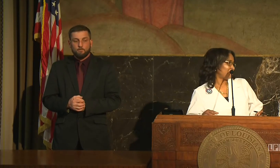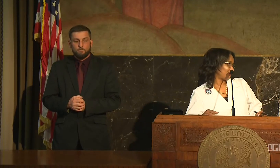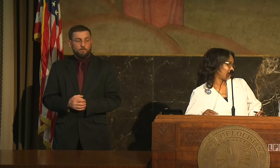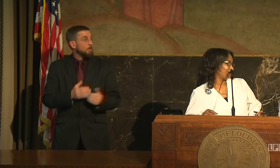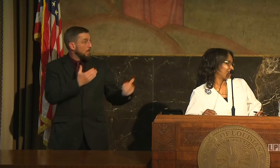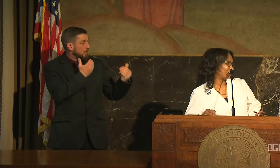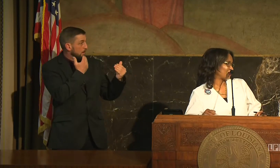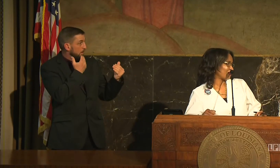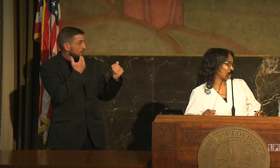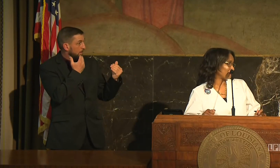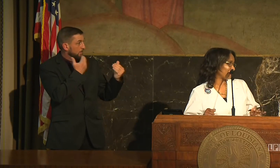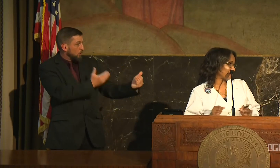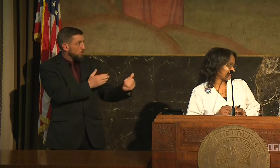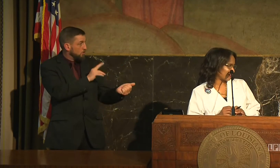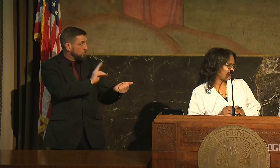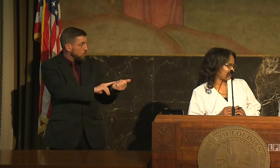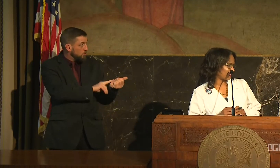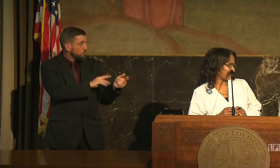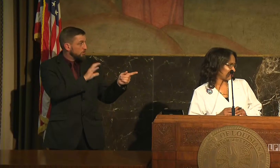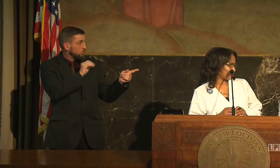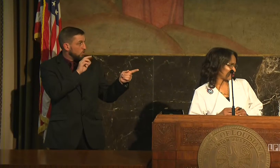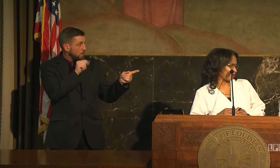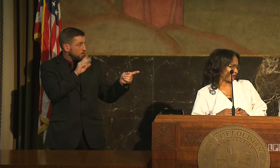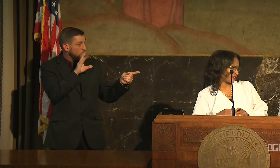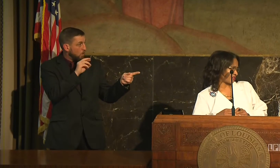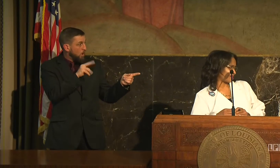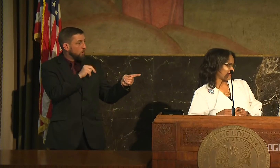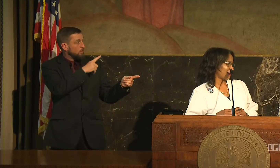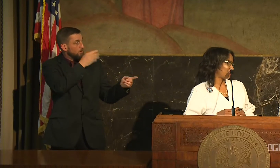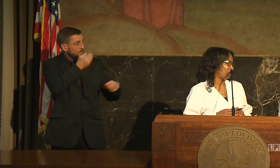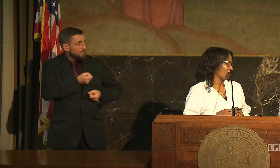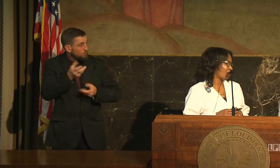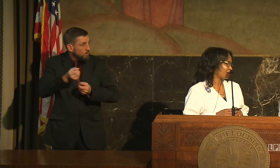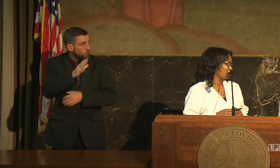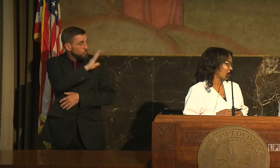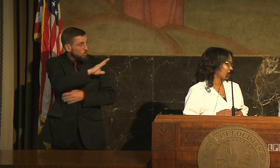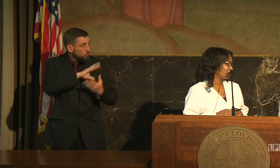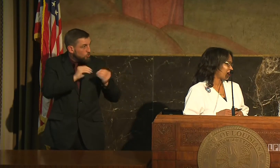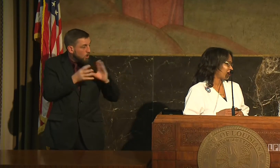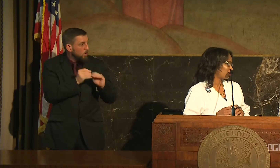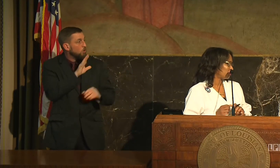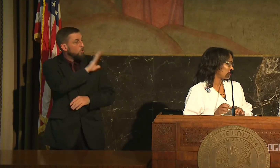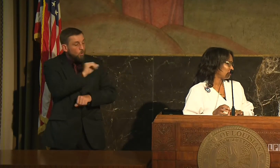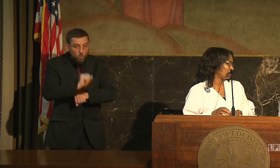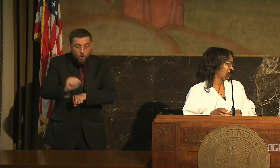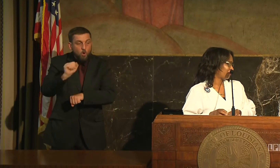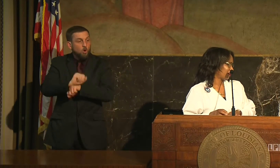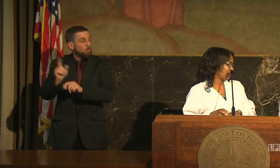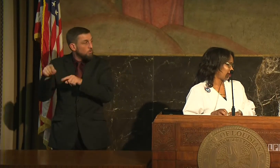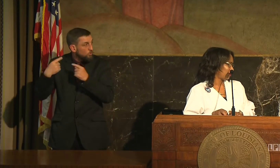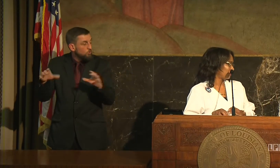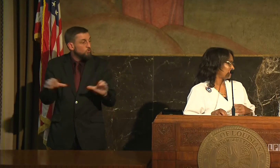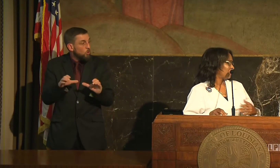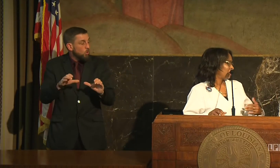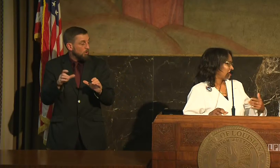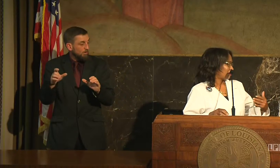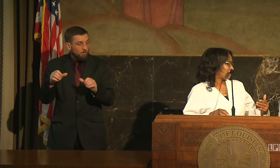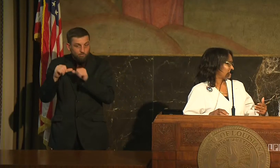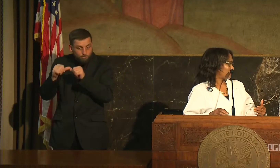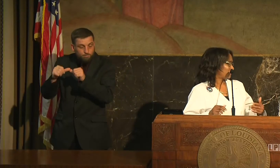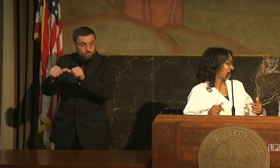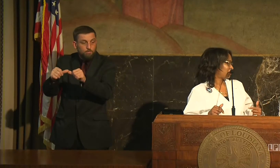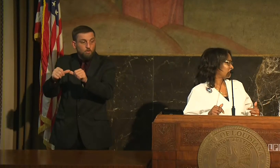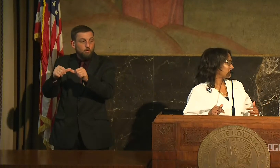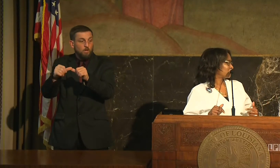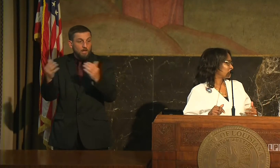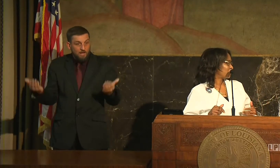And thank you, Nurse Carla Brown, and thank you for sharing your story with us, and thank you for all of the work that you do and have continued